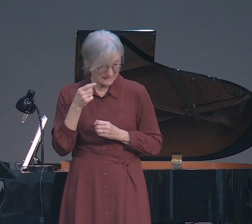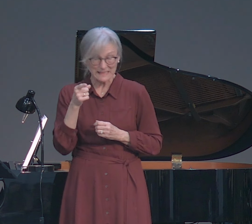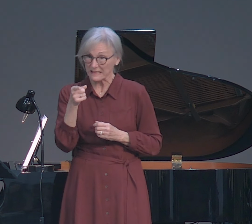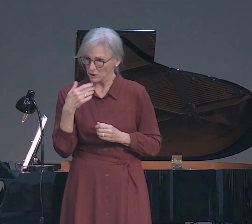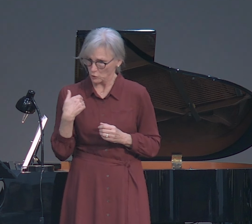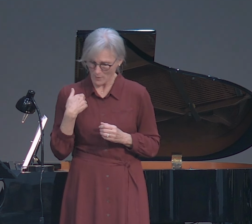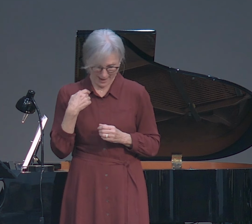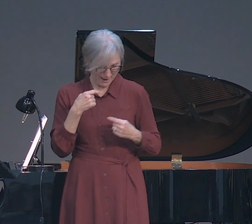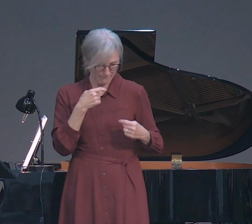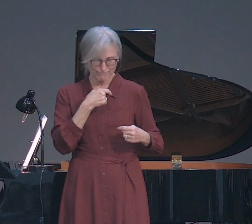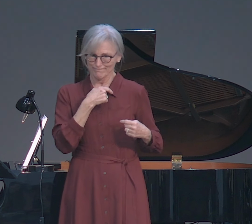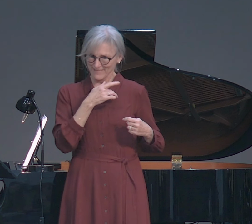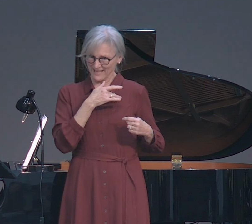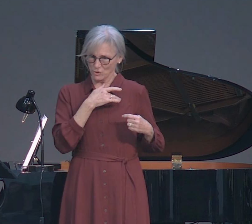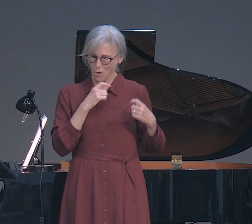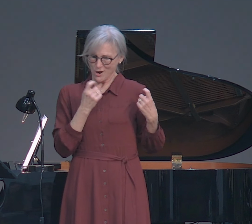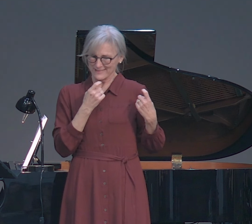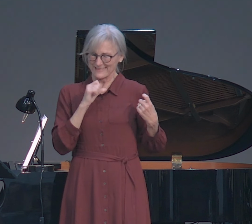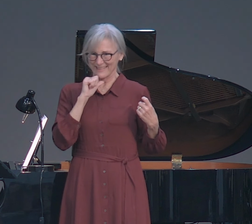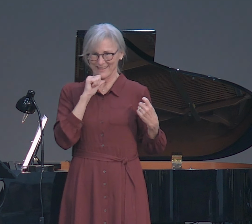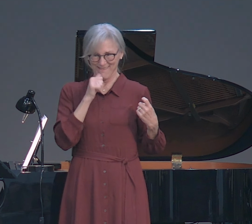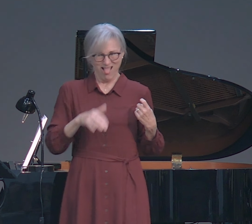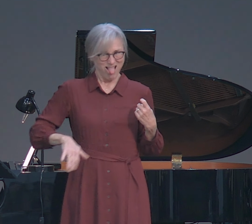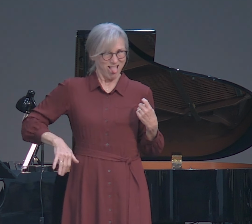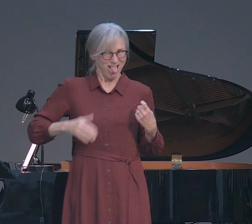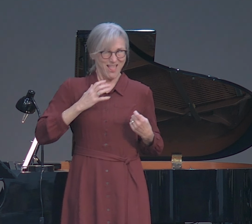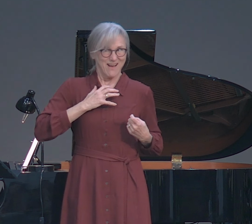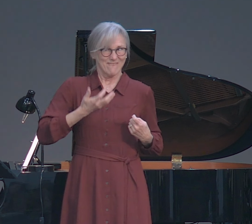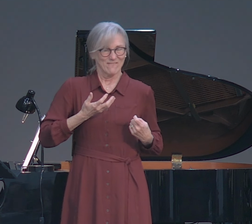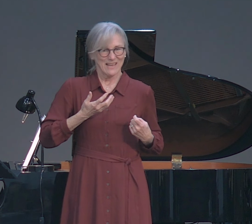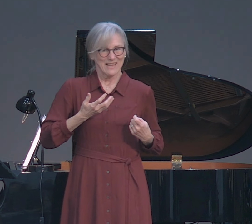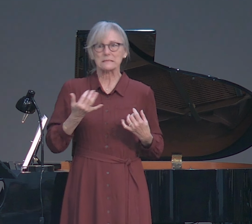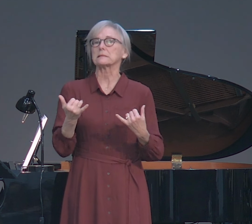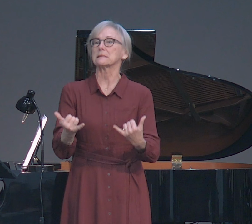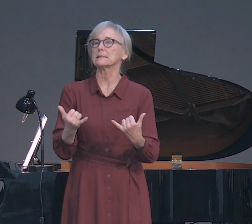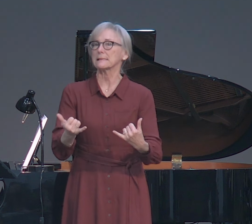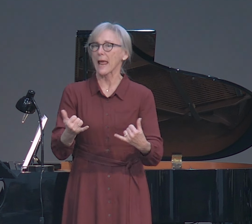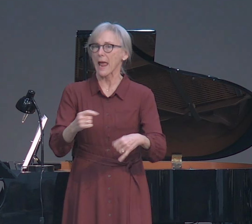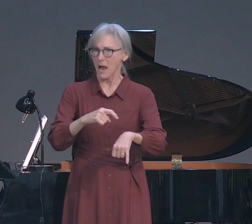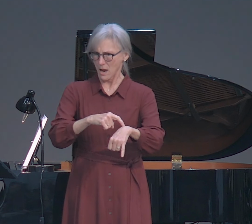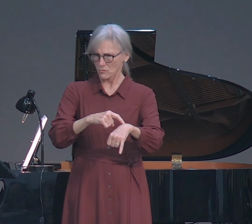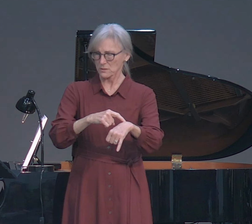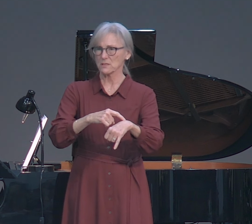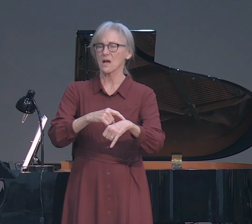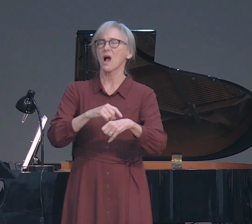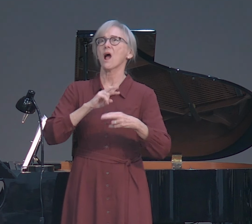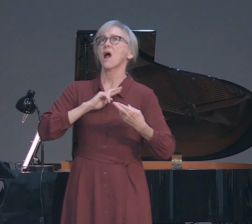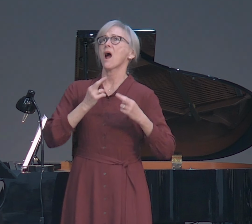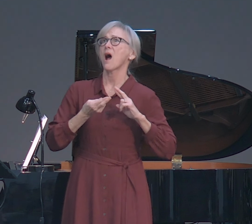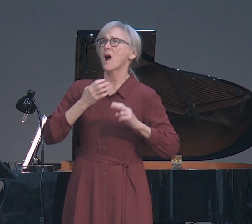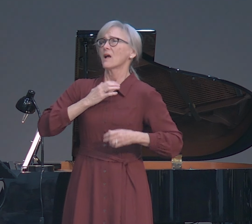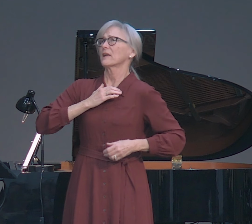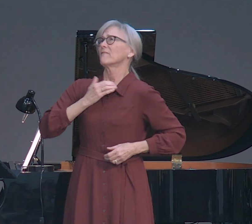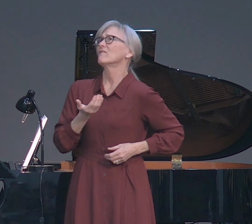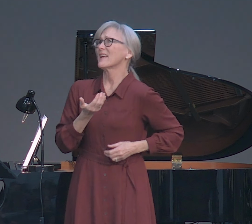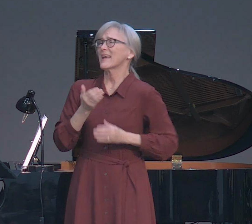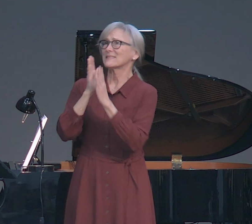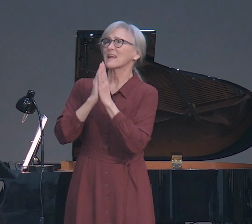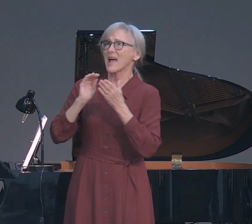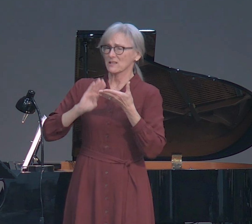dealt with, please deal with that between you and the Lord. That's what this time is for right now. Let's do